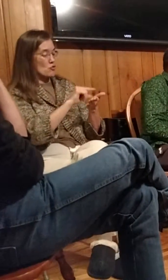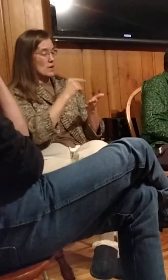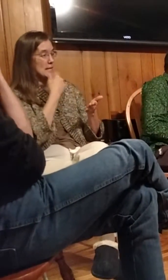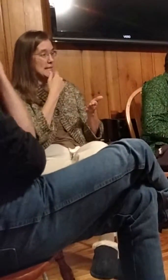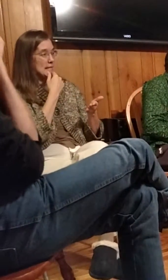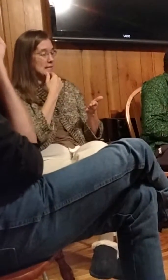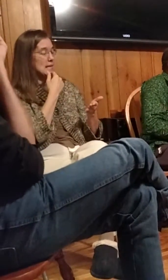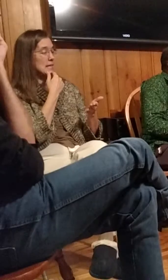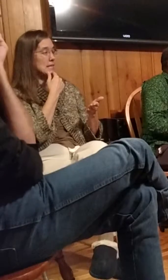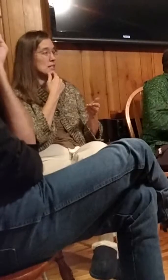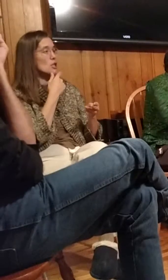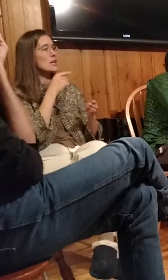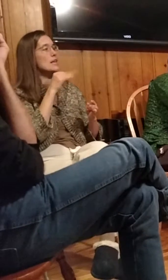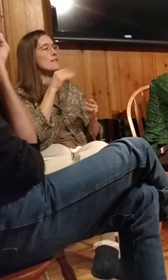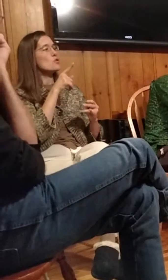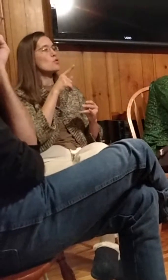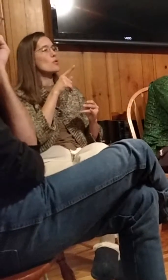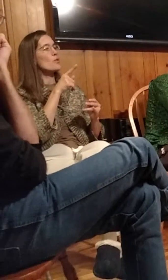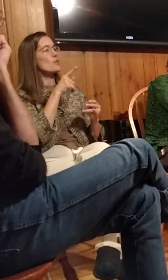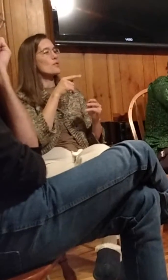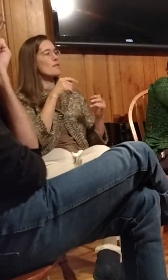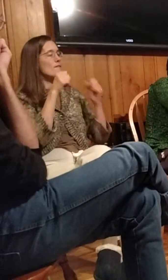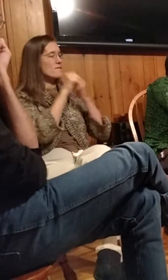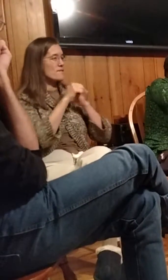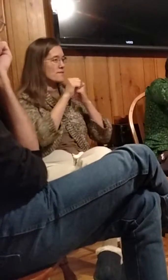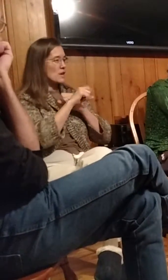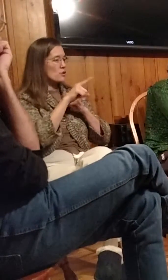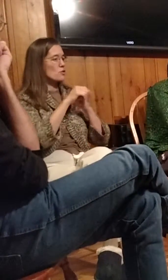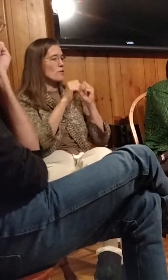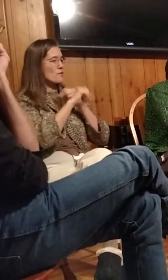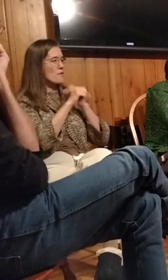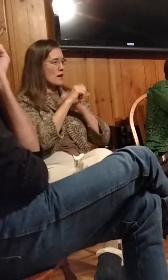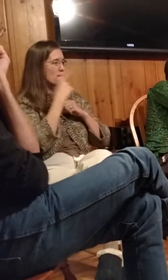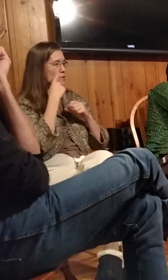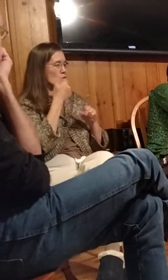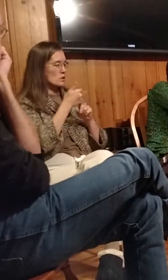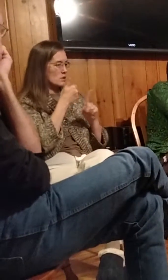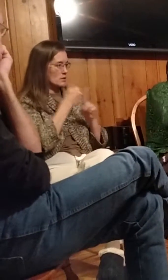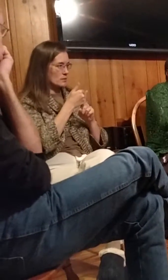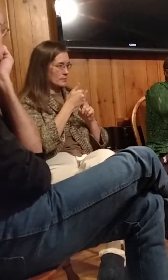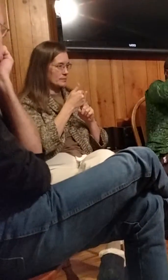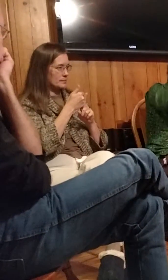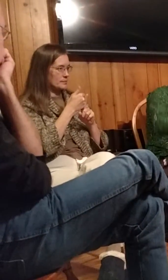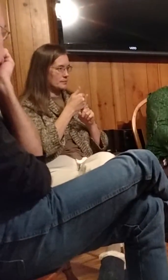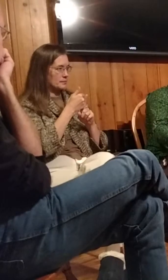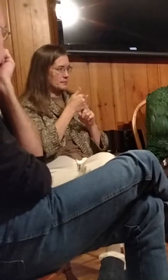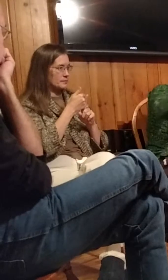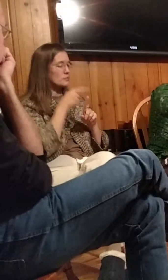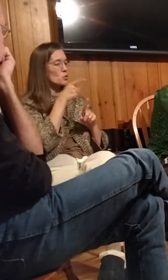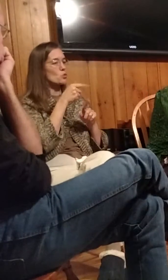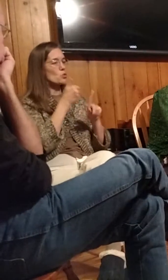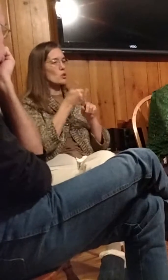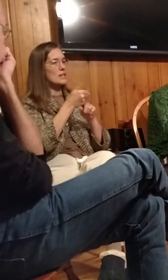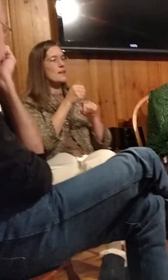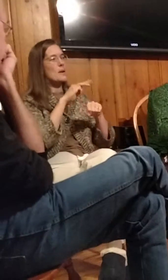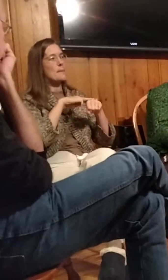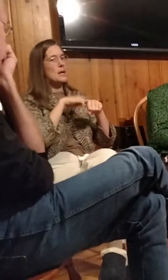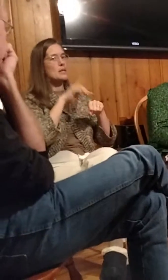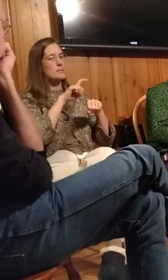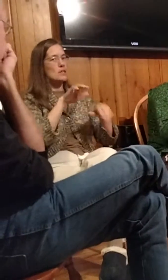fight for yourself. So if you think that these people are disgracing Islam, you, the Muslims, should rise up and speak against